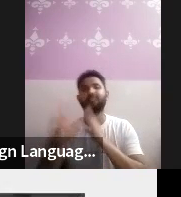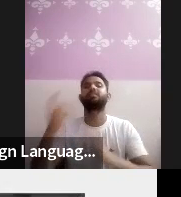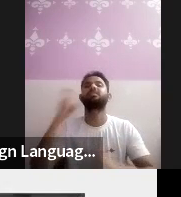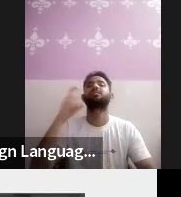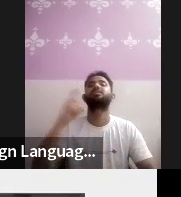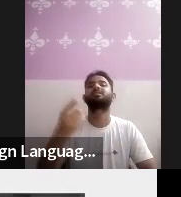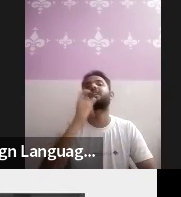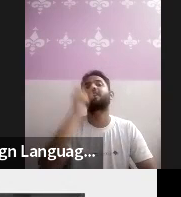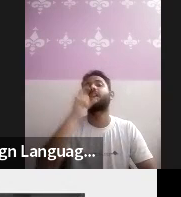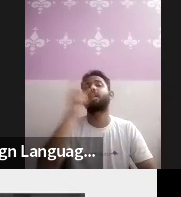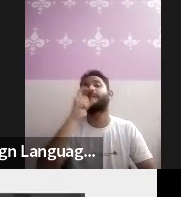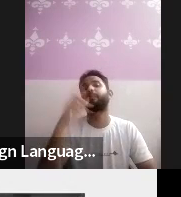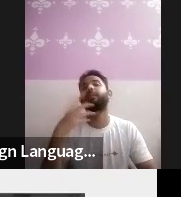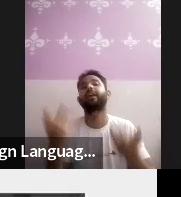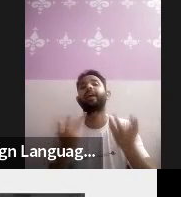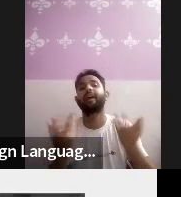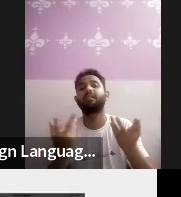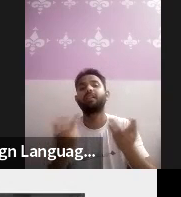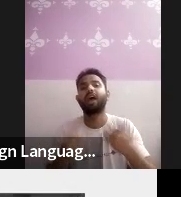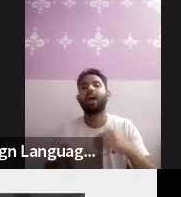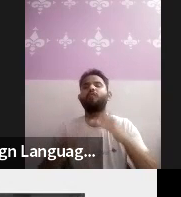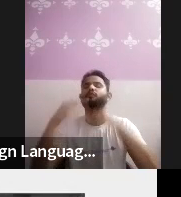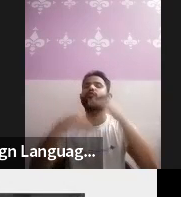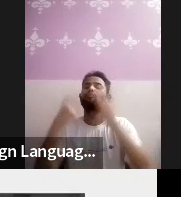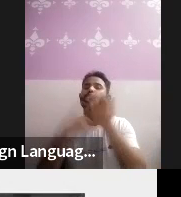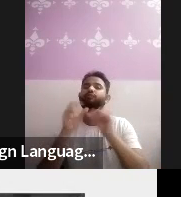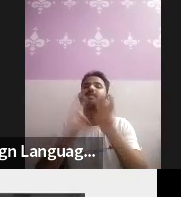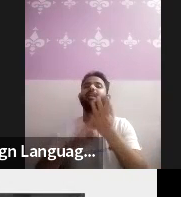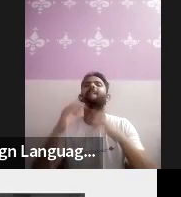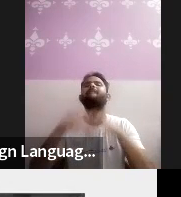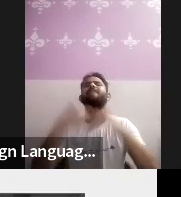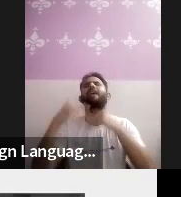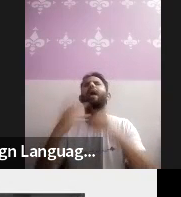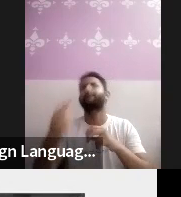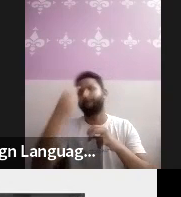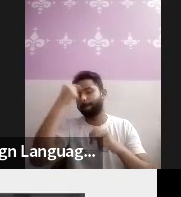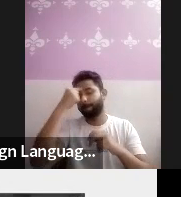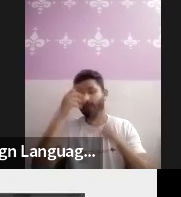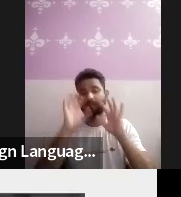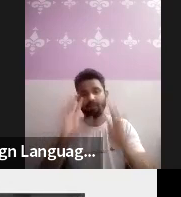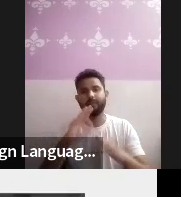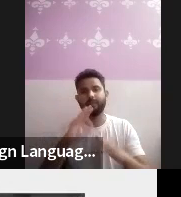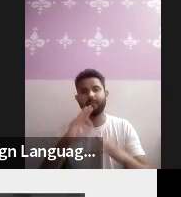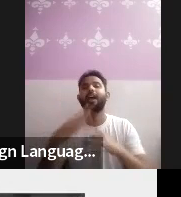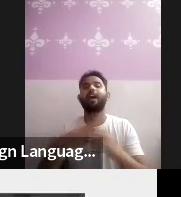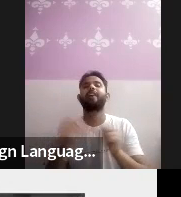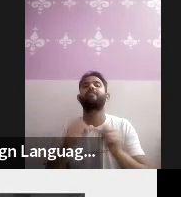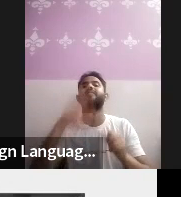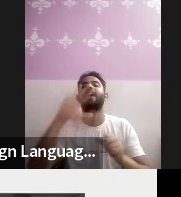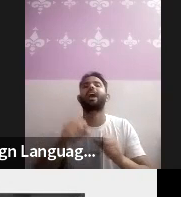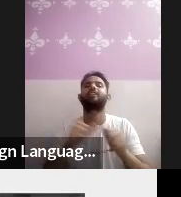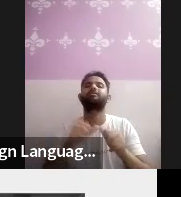narrow. There's a step up. There's no ramp. You know, there are a lot of issues there. Then on this railway station, if you look at these